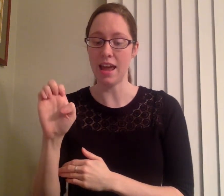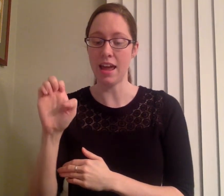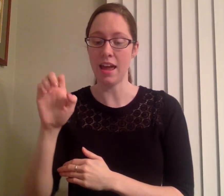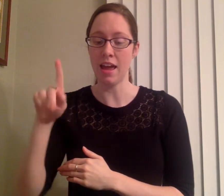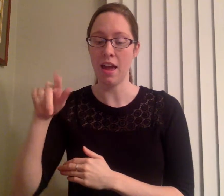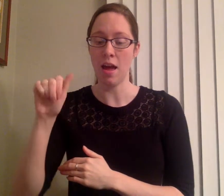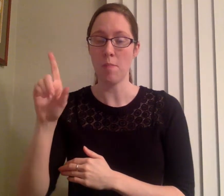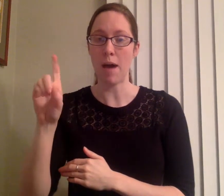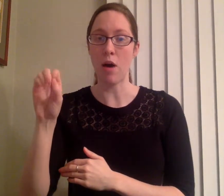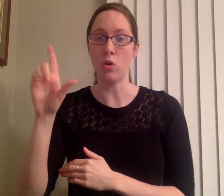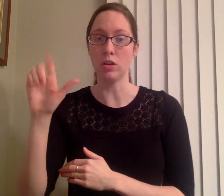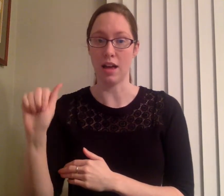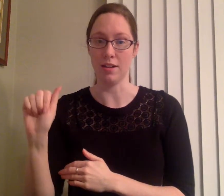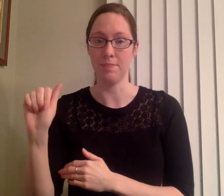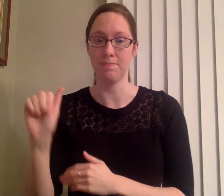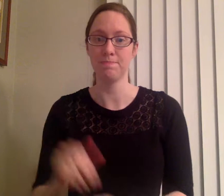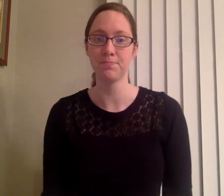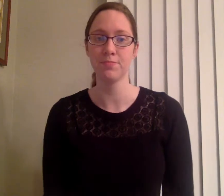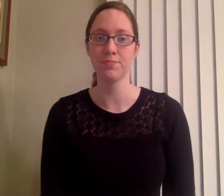de Paola.